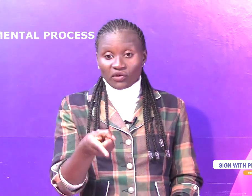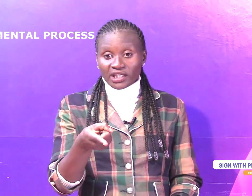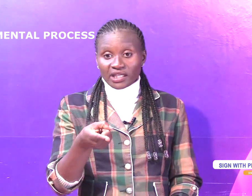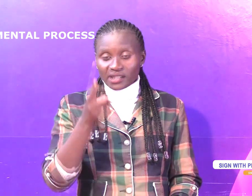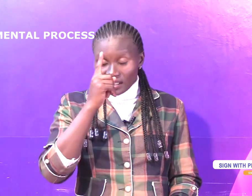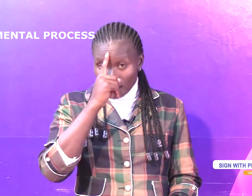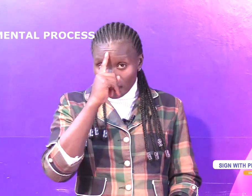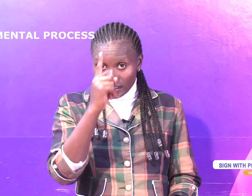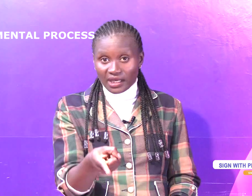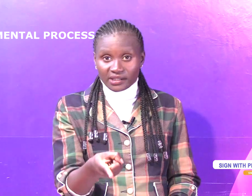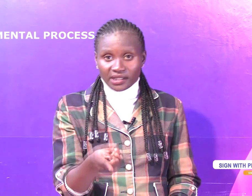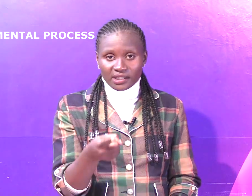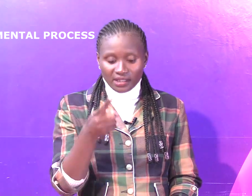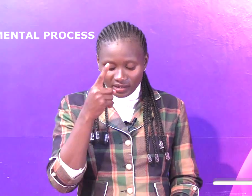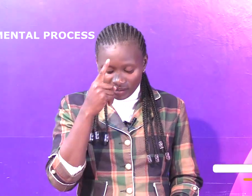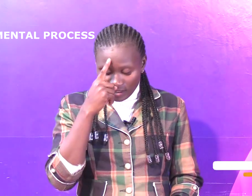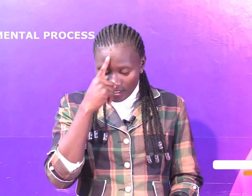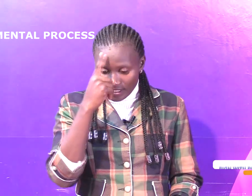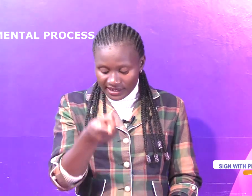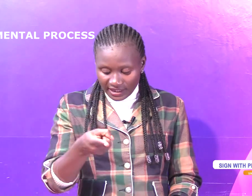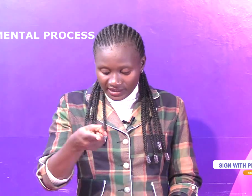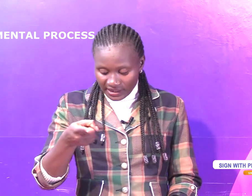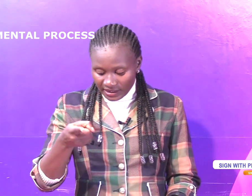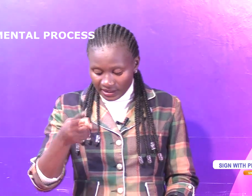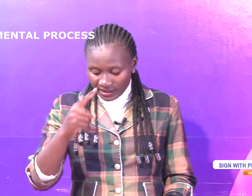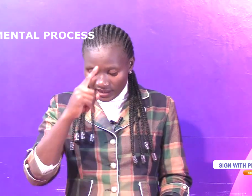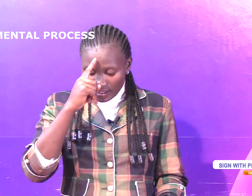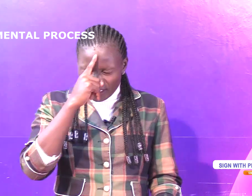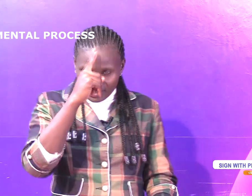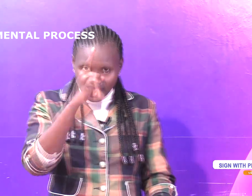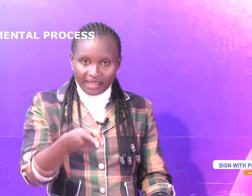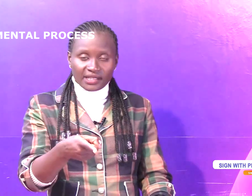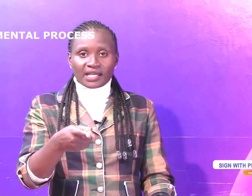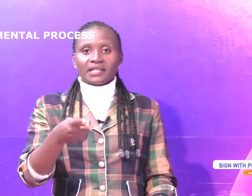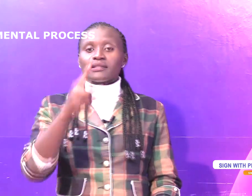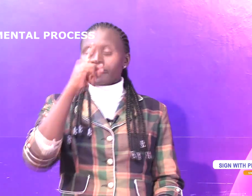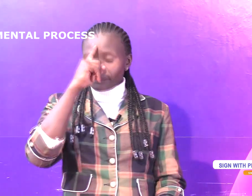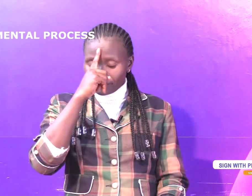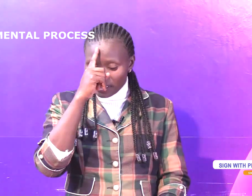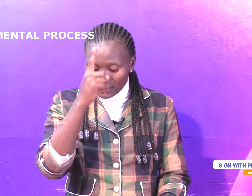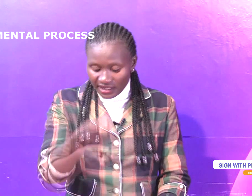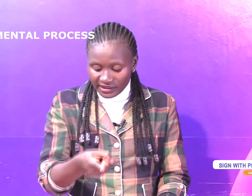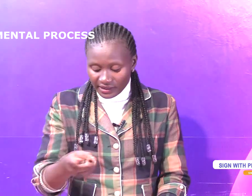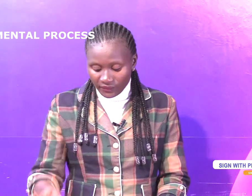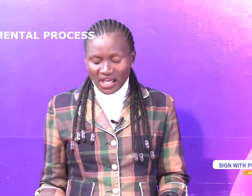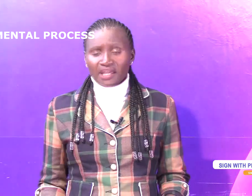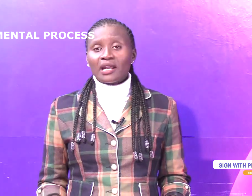this, intelligent, intelligent, intelligent, like this, intelligent. And then also